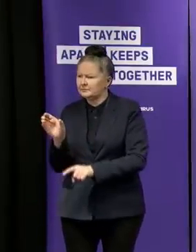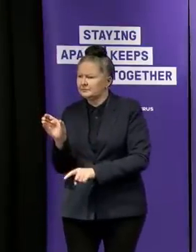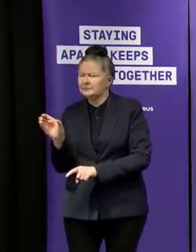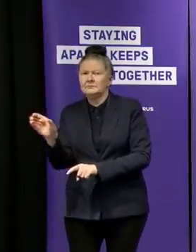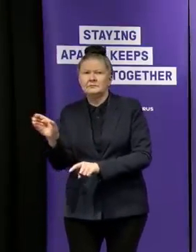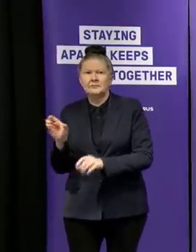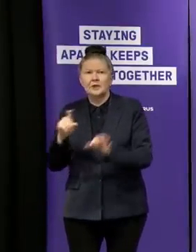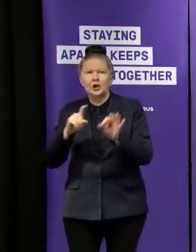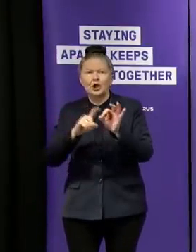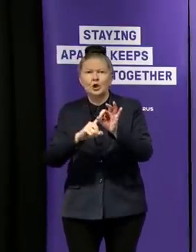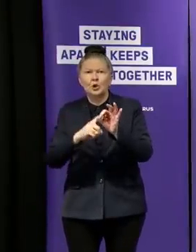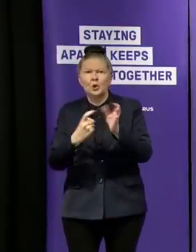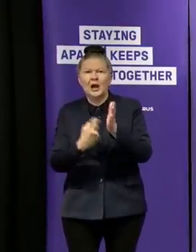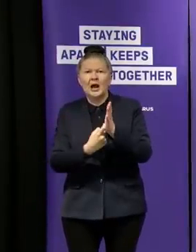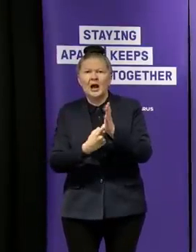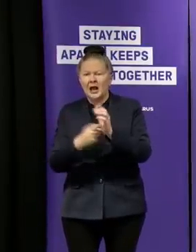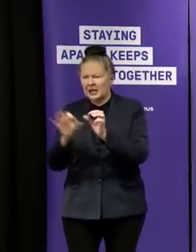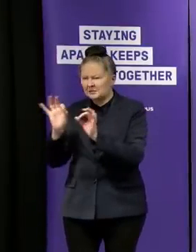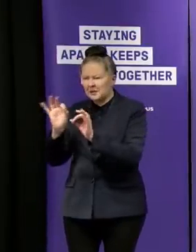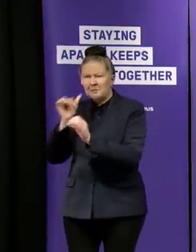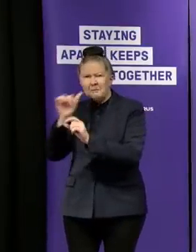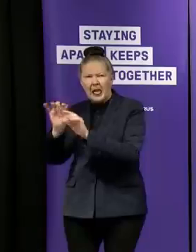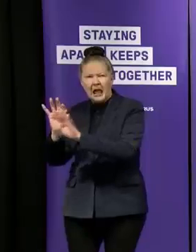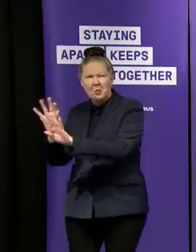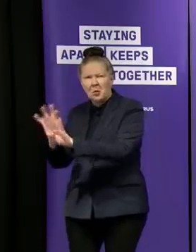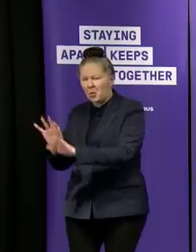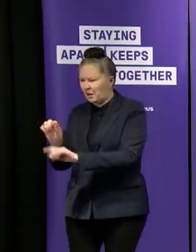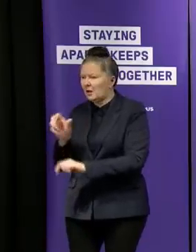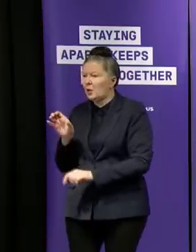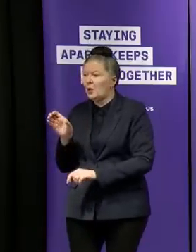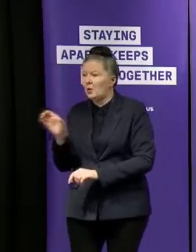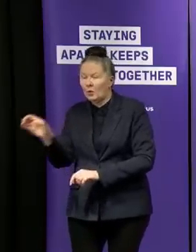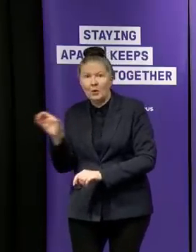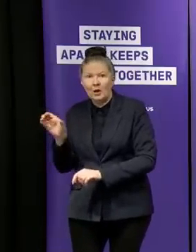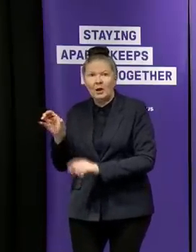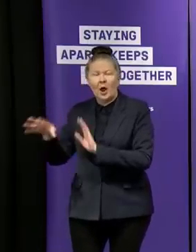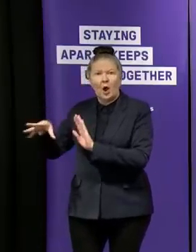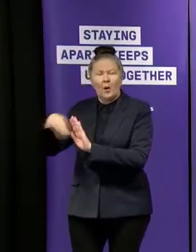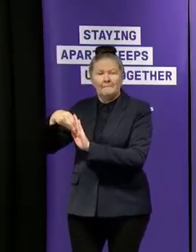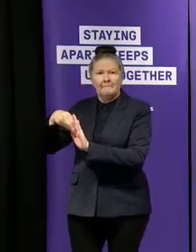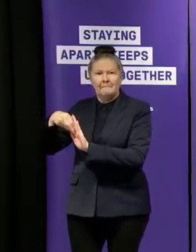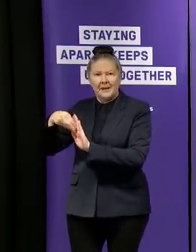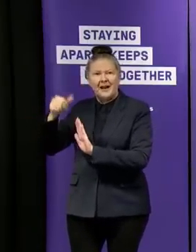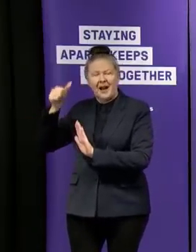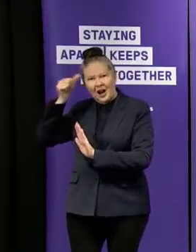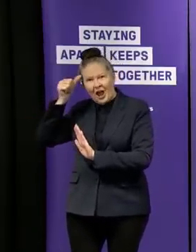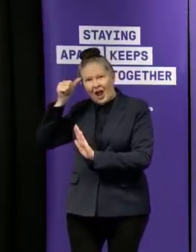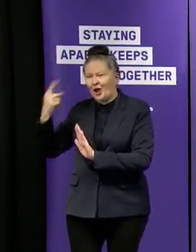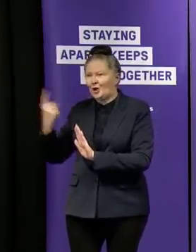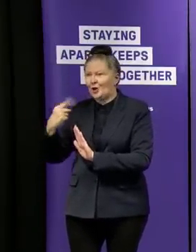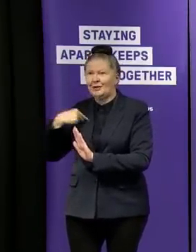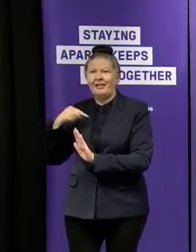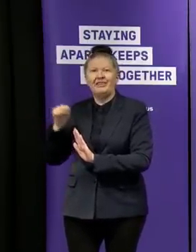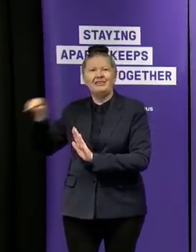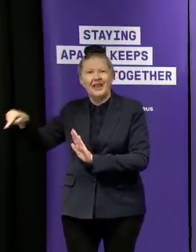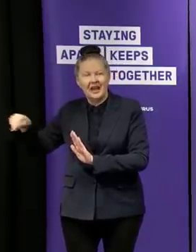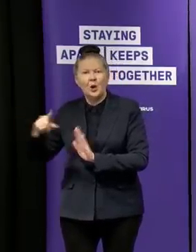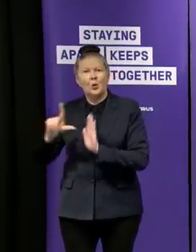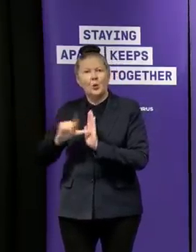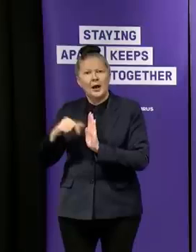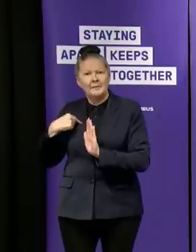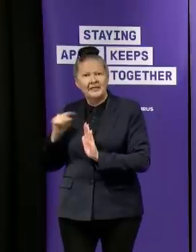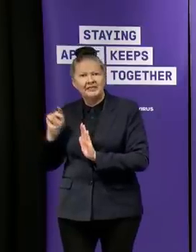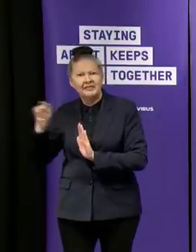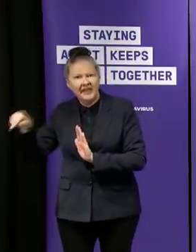so you sort of touch on as you come into the venue. So we've got a pretty complete list of who was there and when, all of those sorts of things. Plus